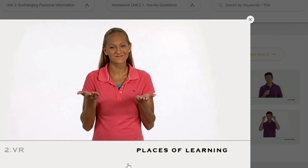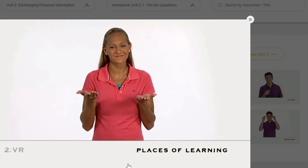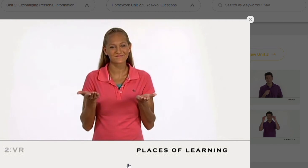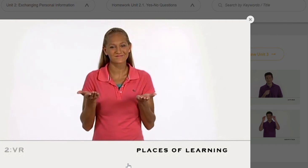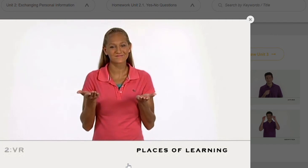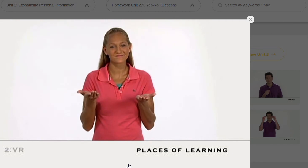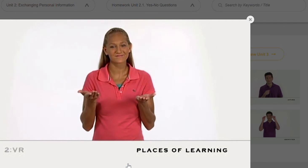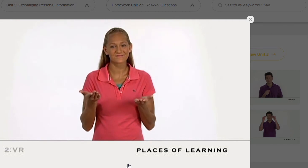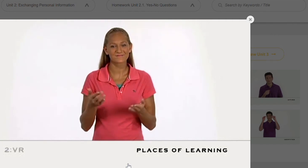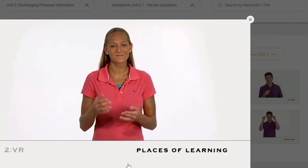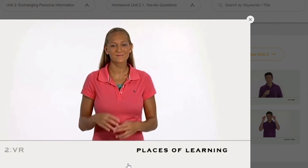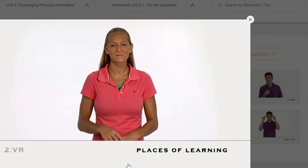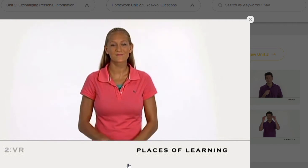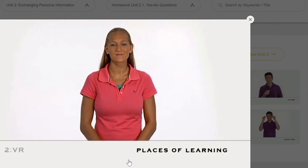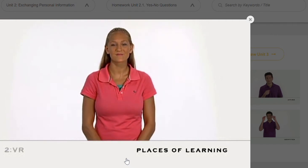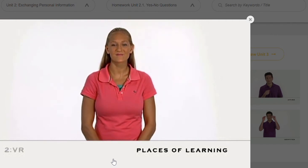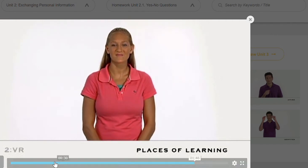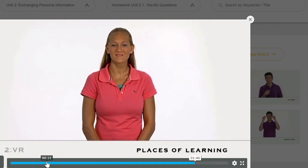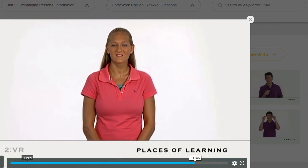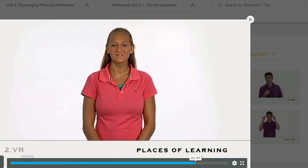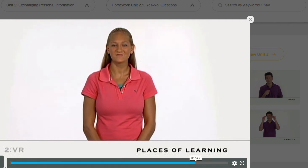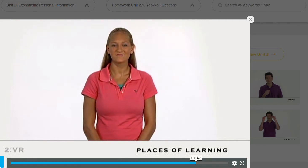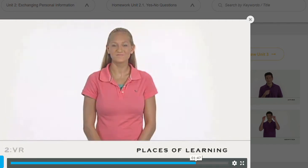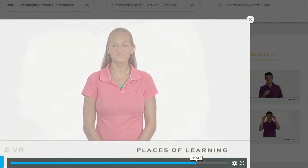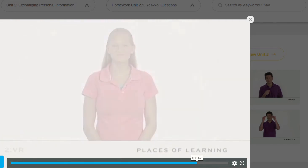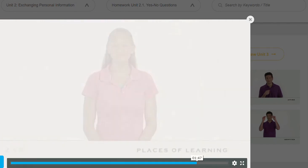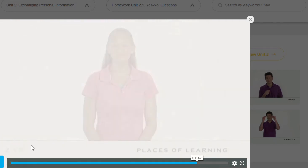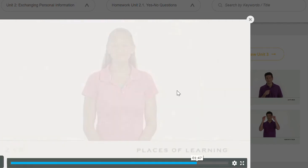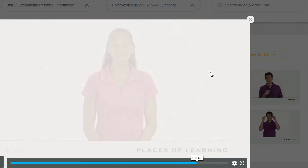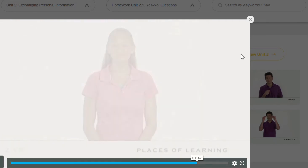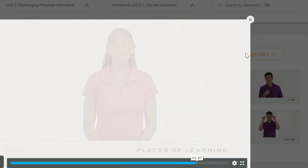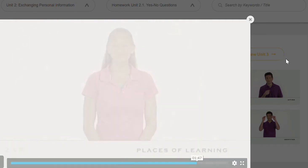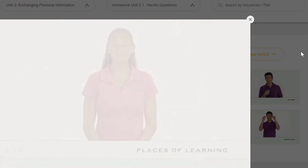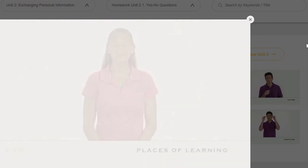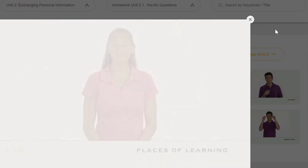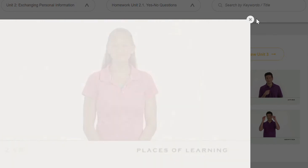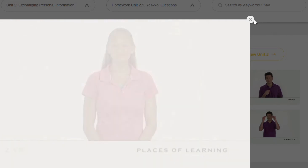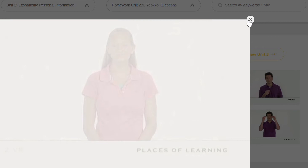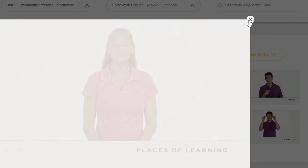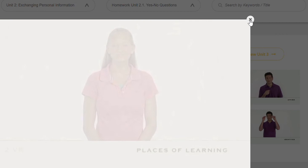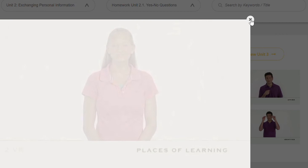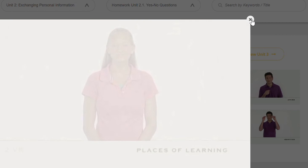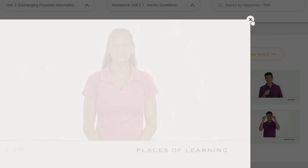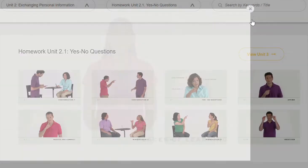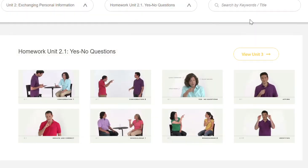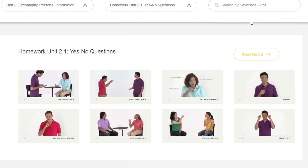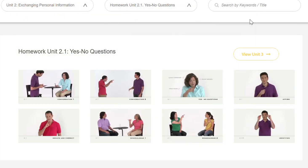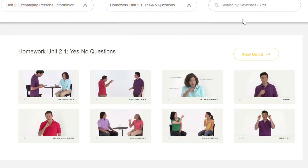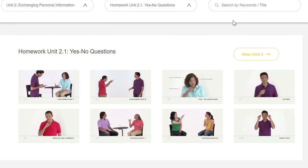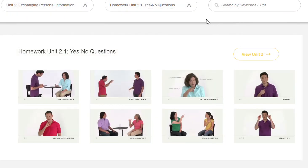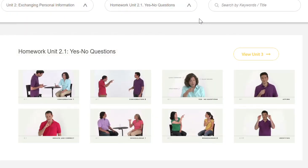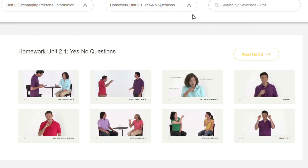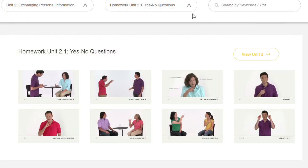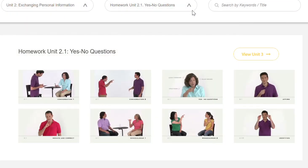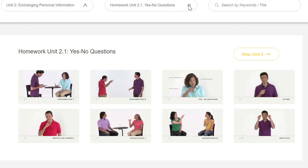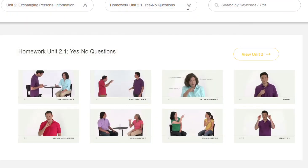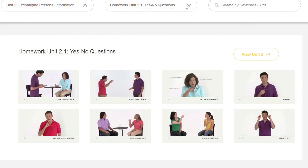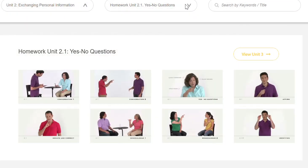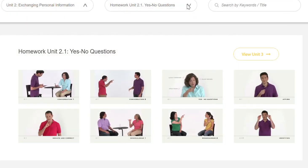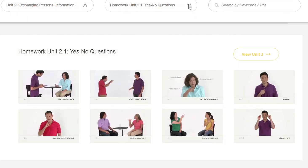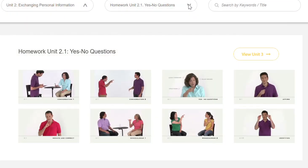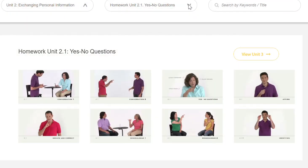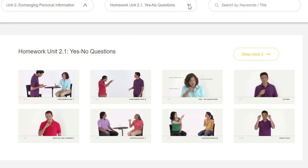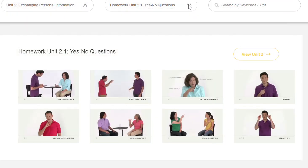here in this location. All right, we're going to stop here, and we're now going to close this out and jump ahead to